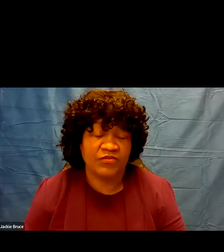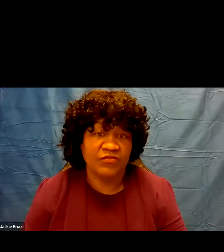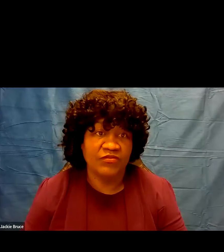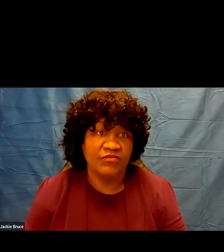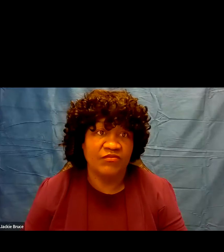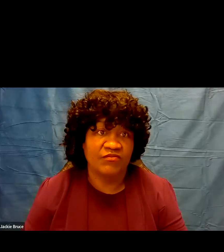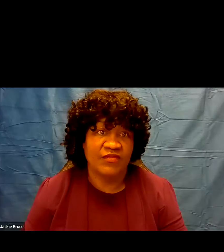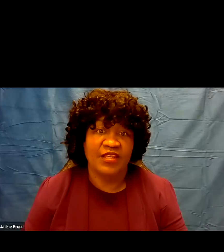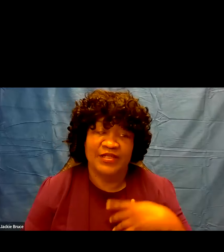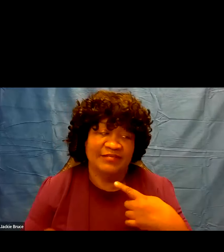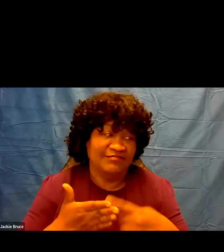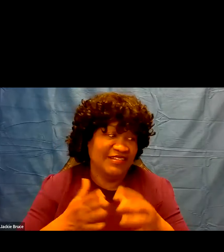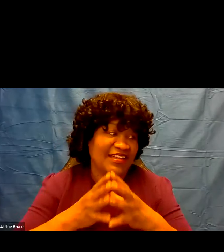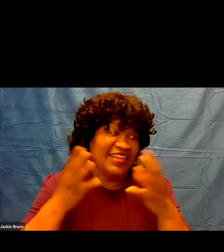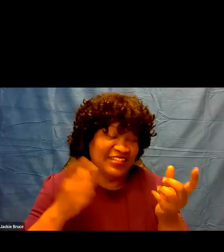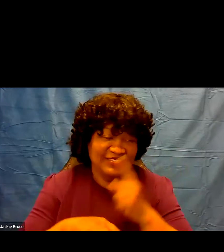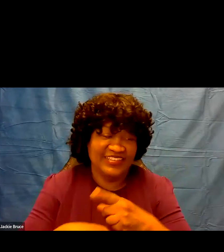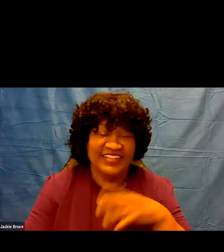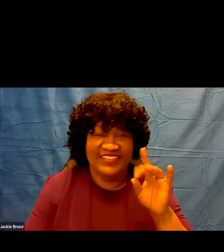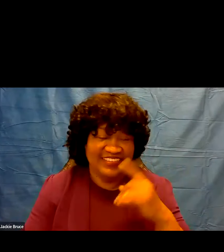I know we covered a lot of ground here today.